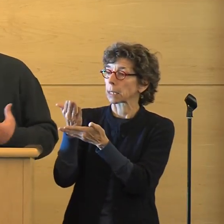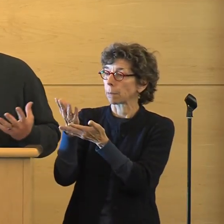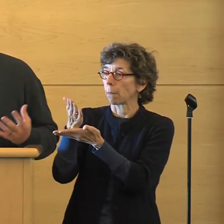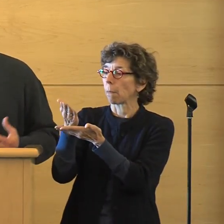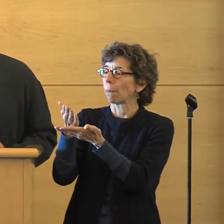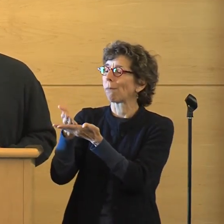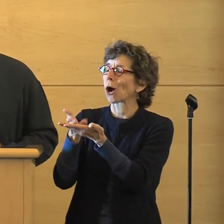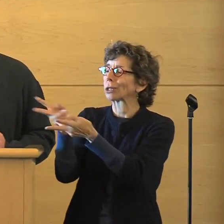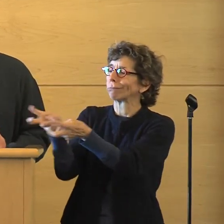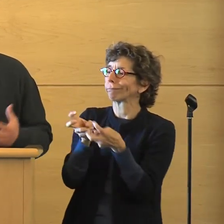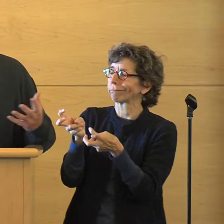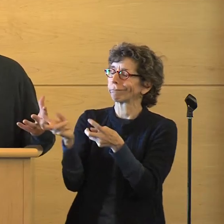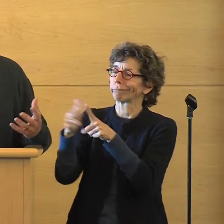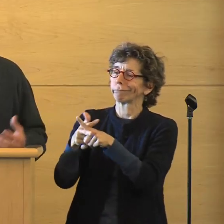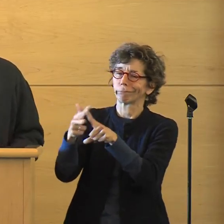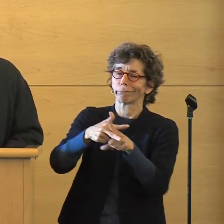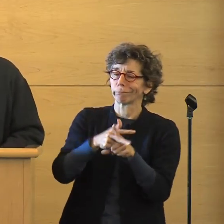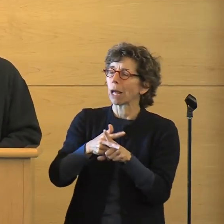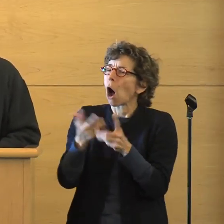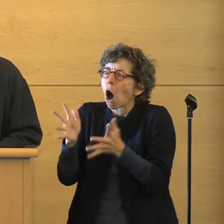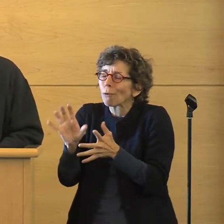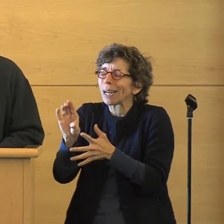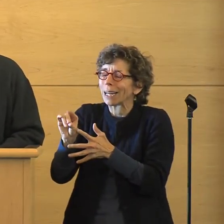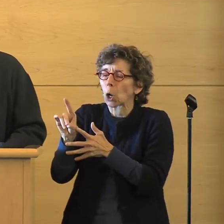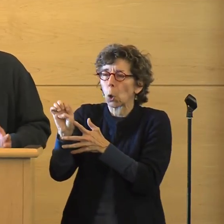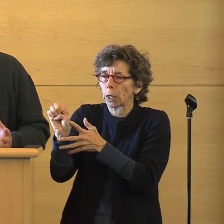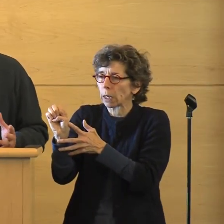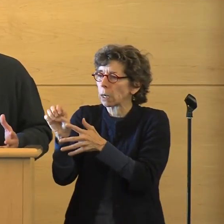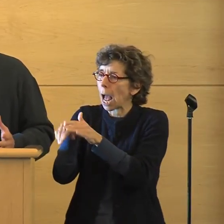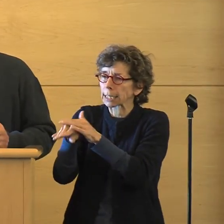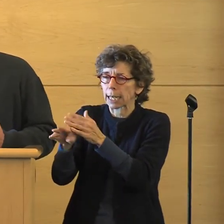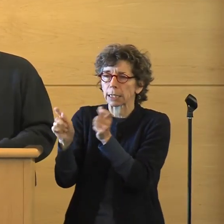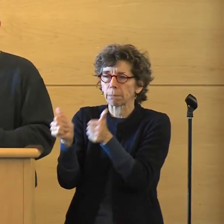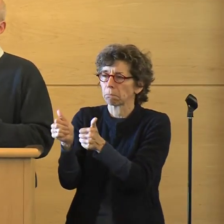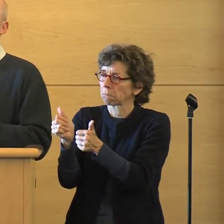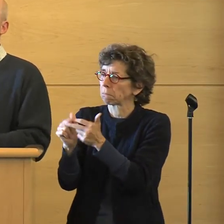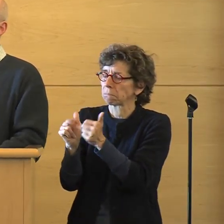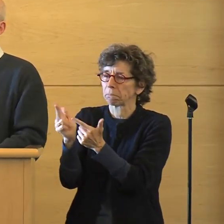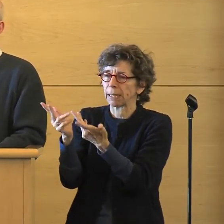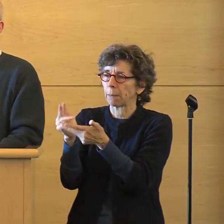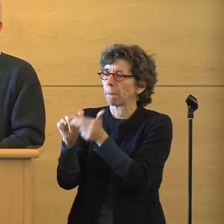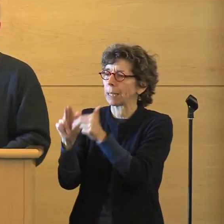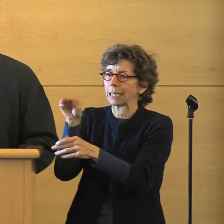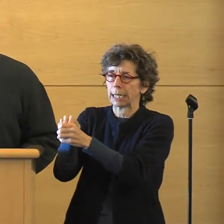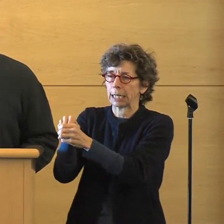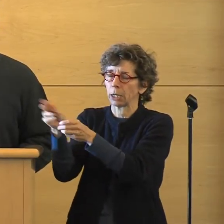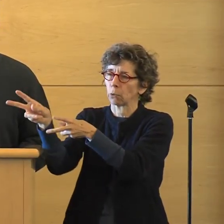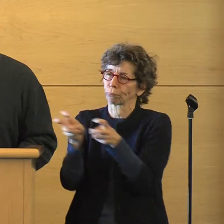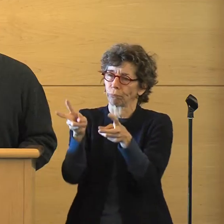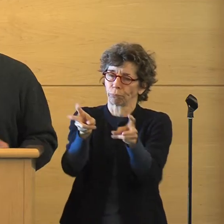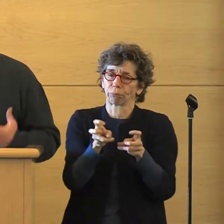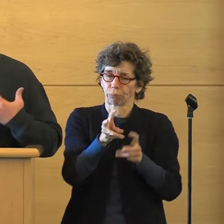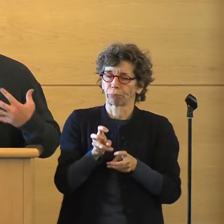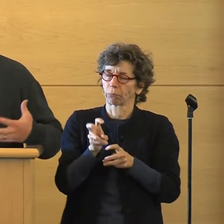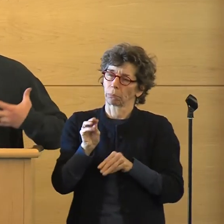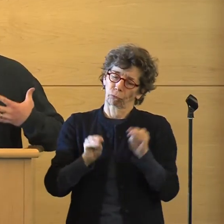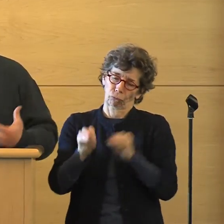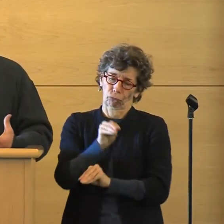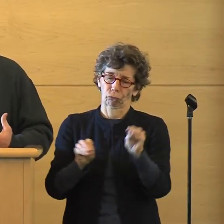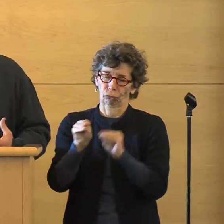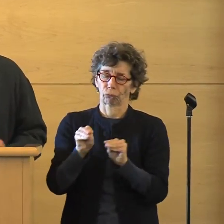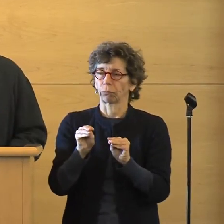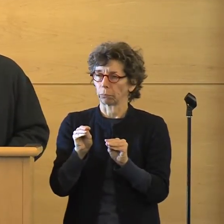developers. You can just use tools that support the standards. You can use libraries